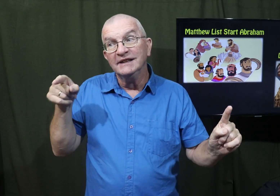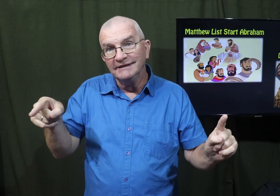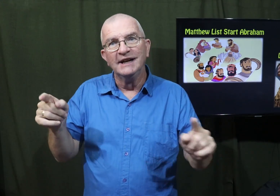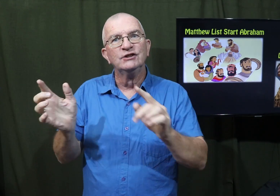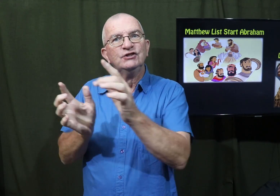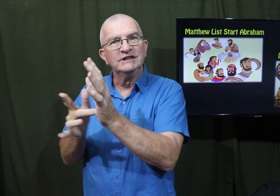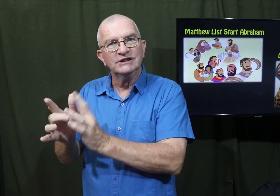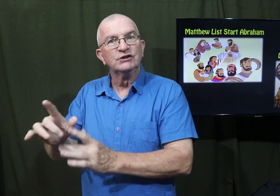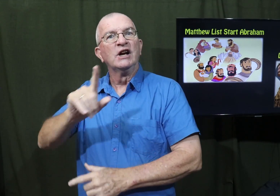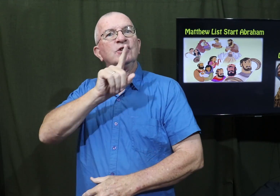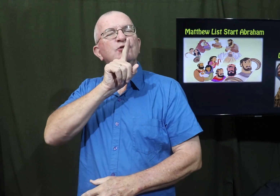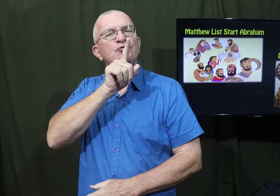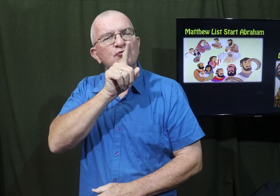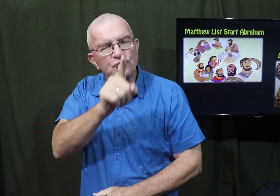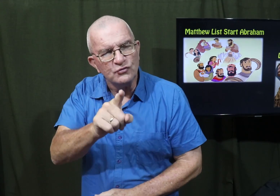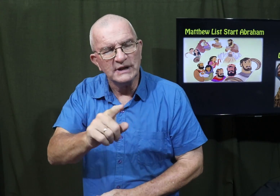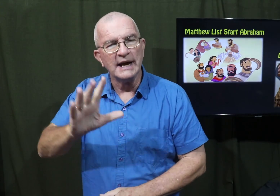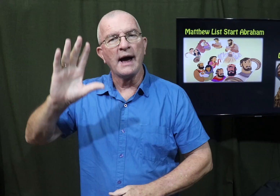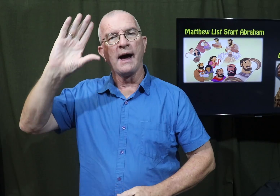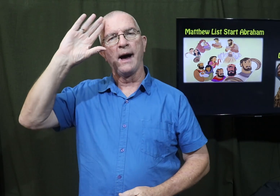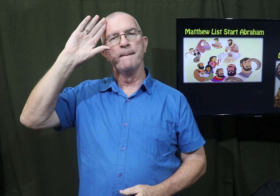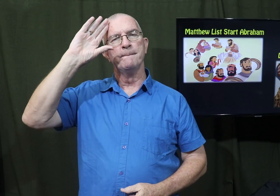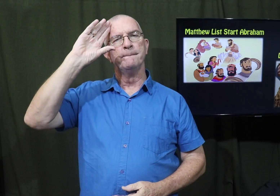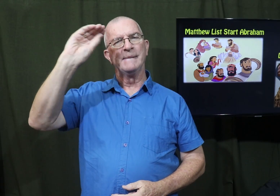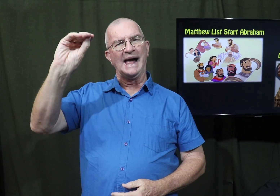So Jesus is a true man.